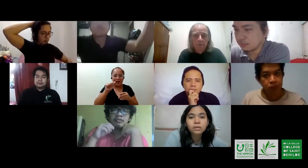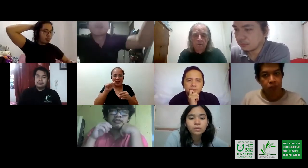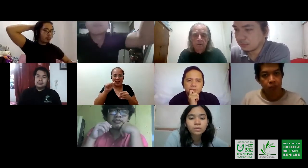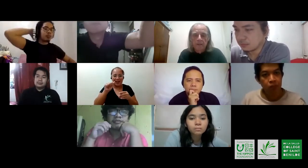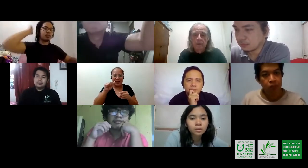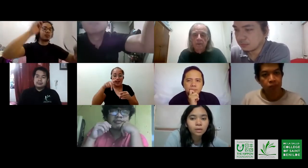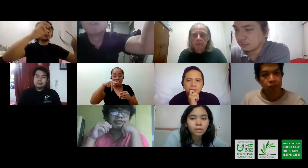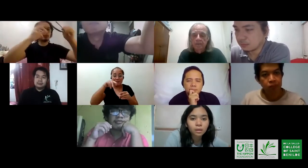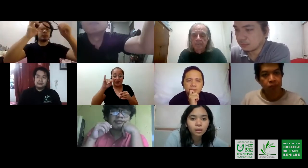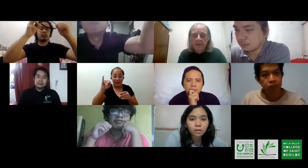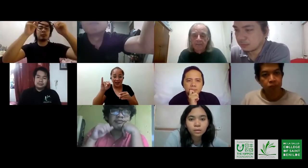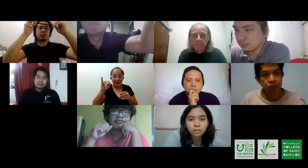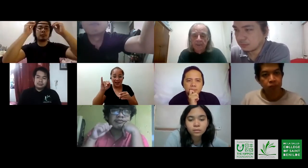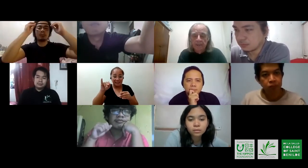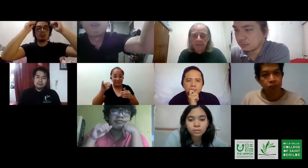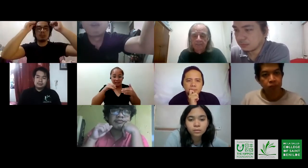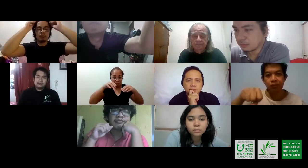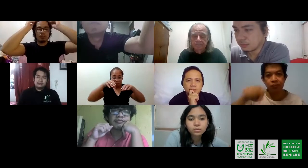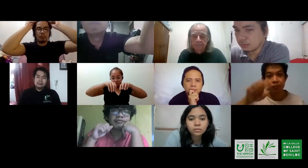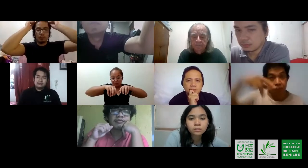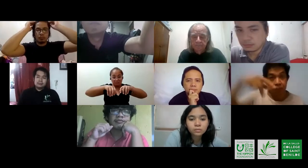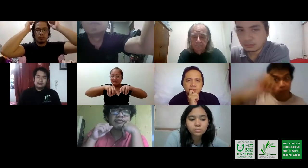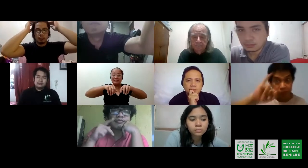Or take a look at the map